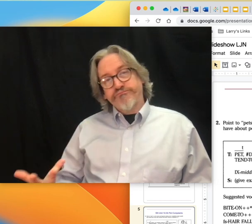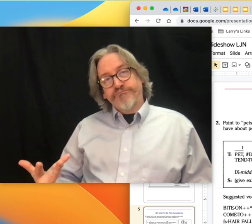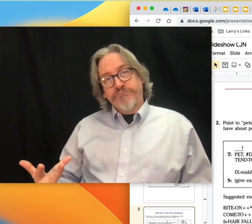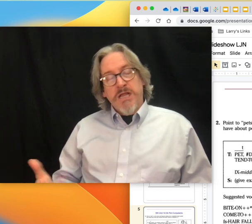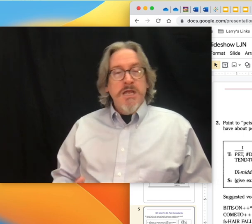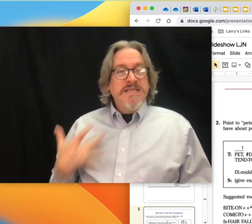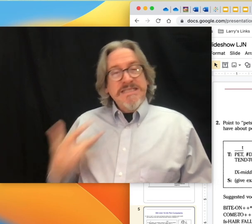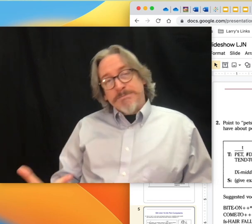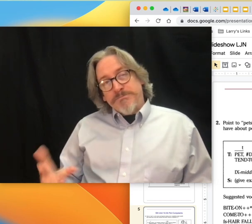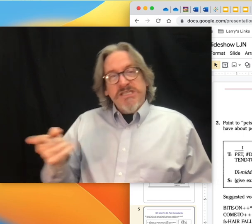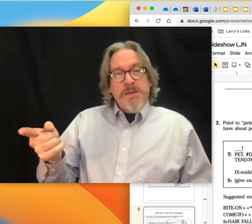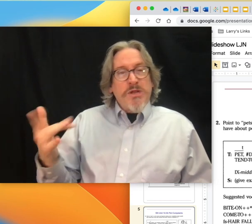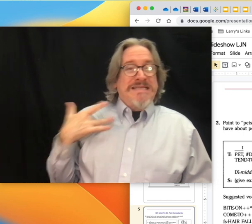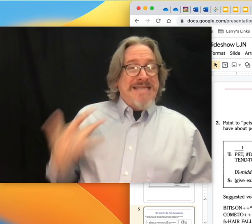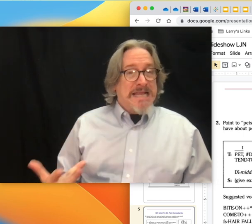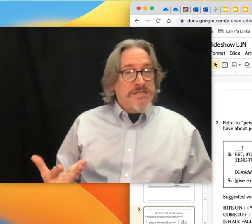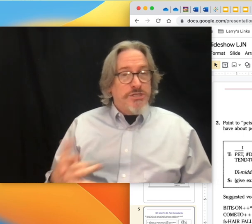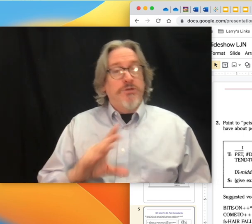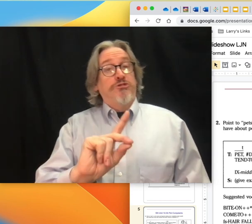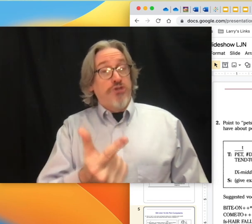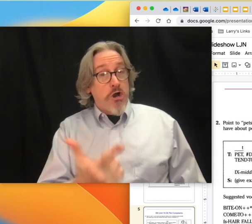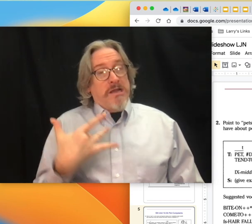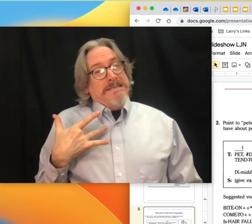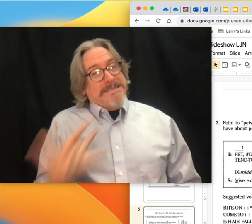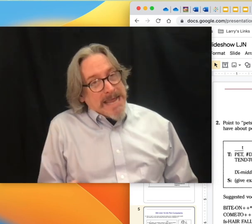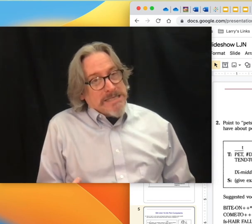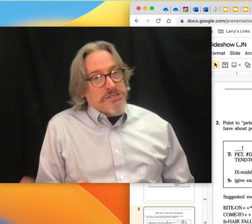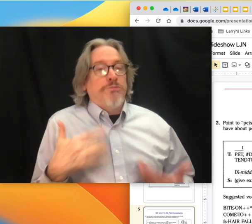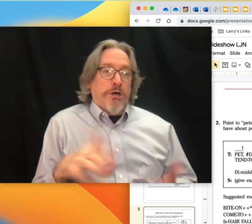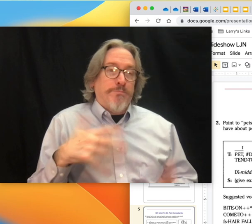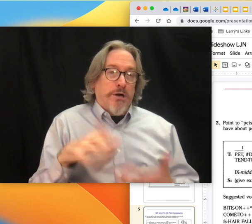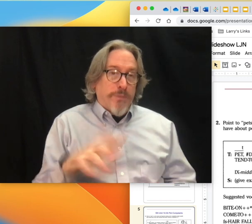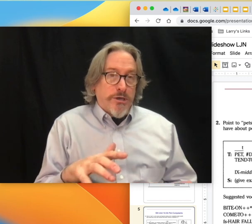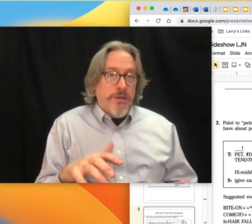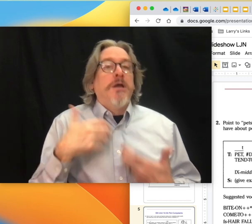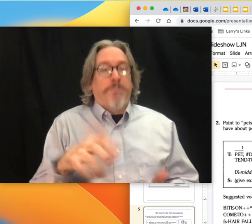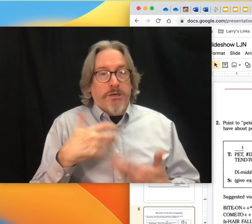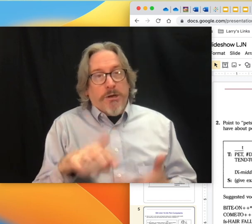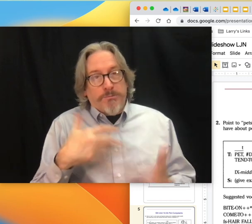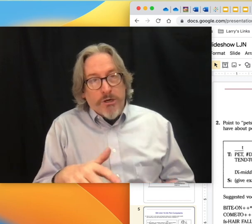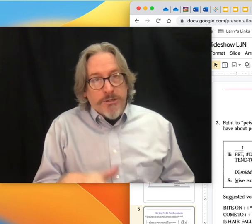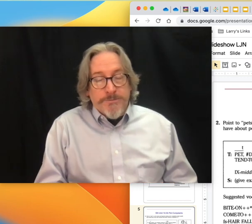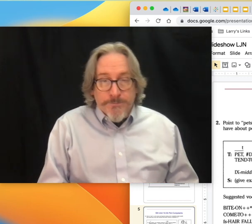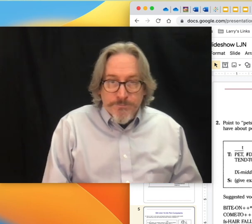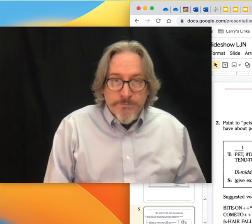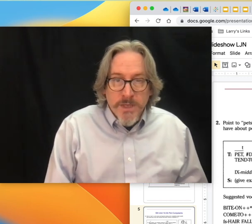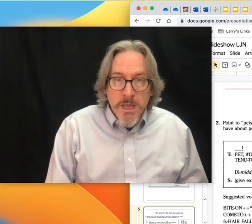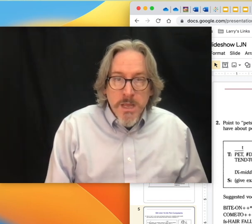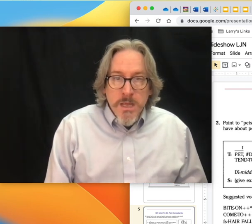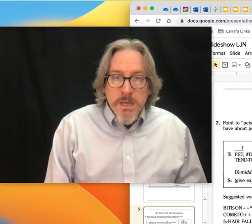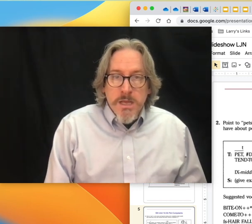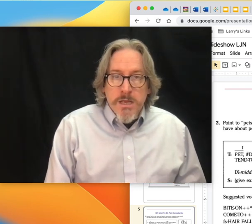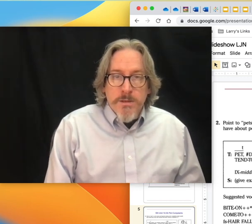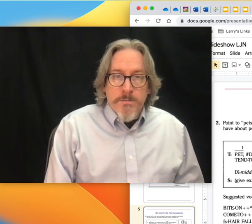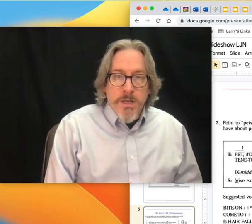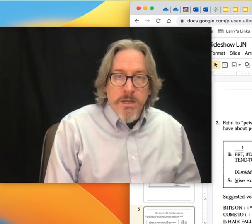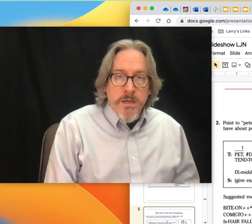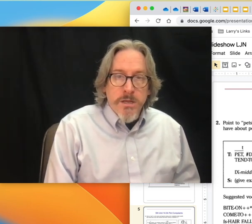out. Someone tends to, dog tends to bark, bark, bark, bark, bark, bark.